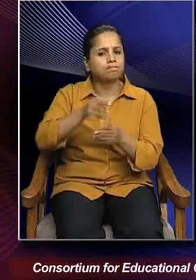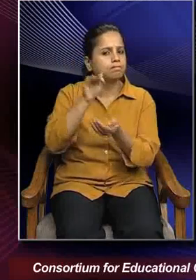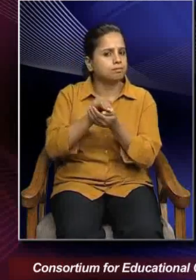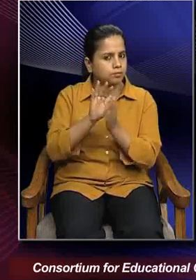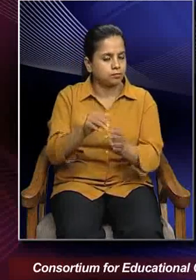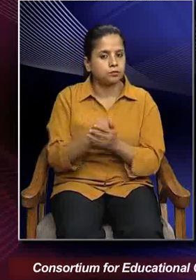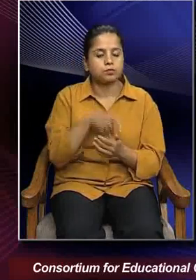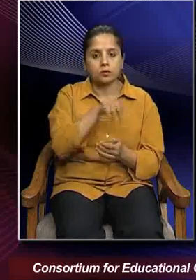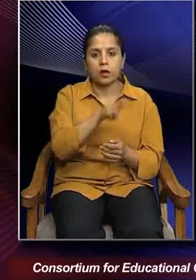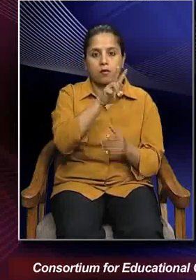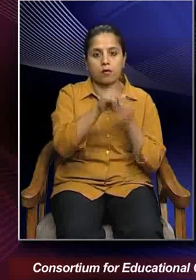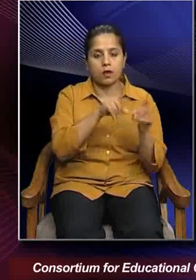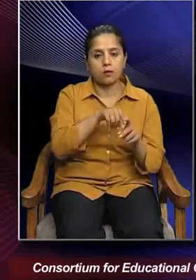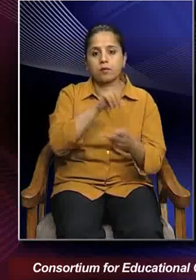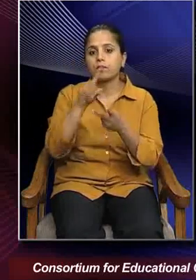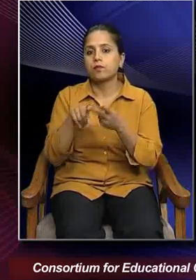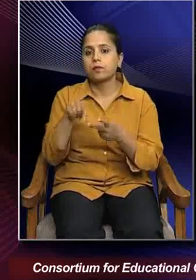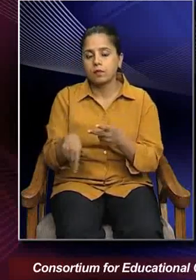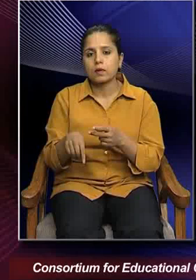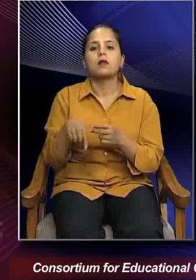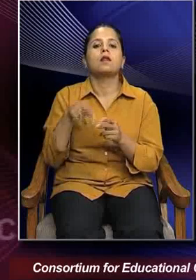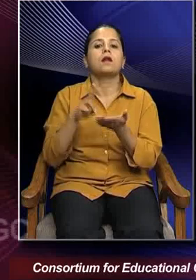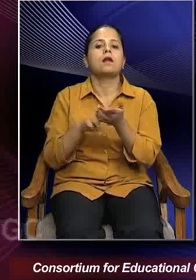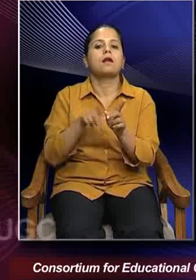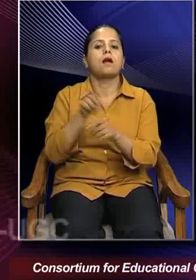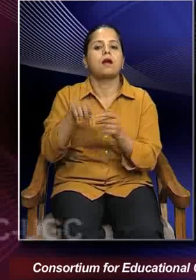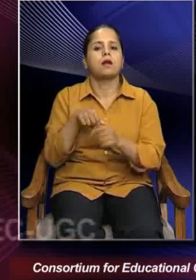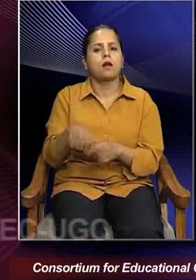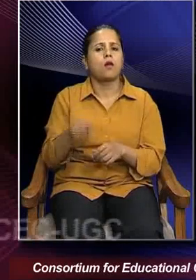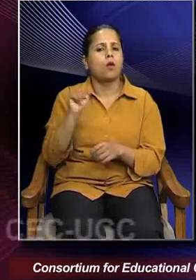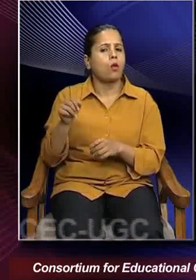and Nyaya are the allied systems of philosophy.